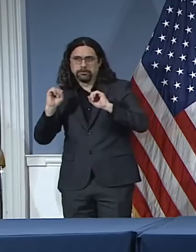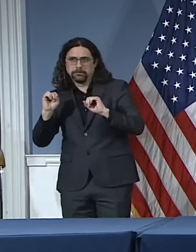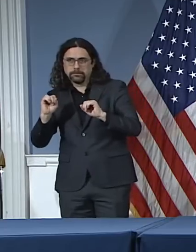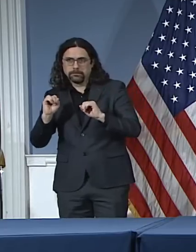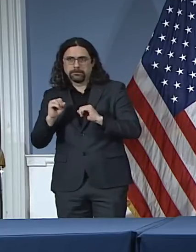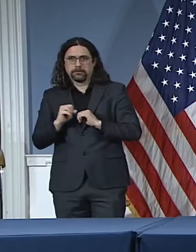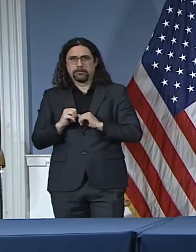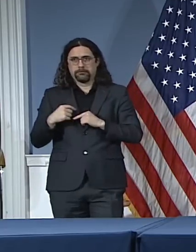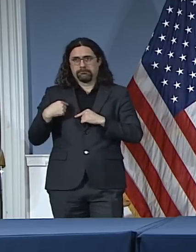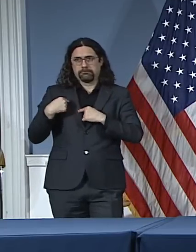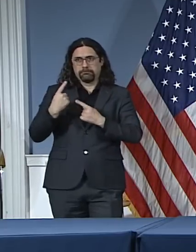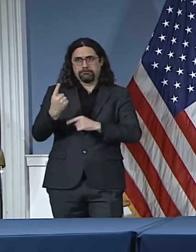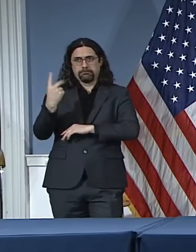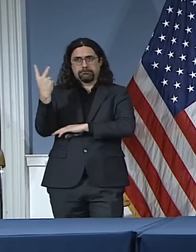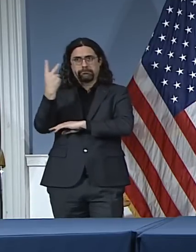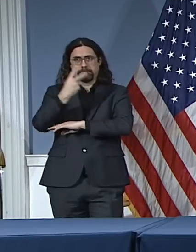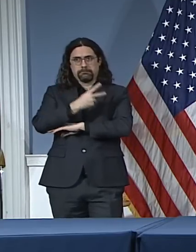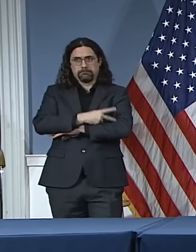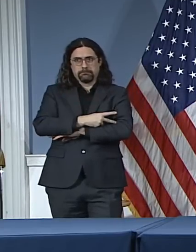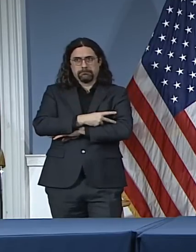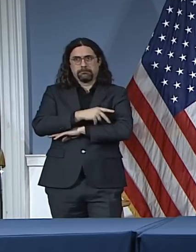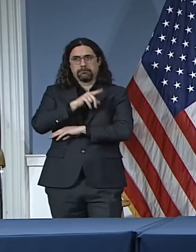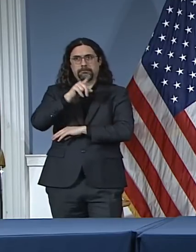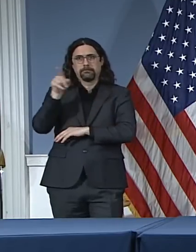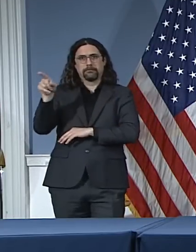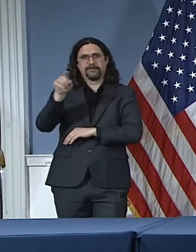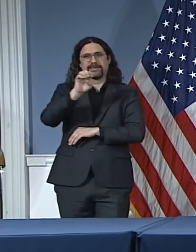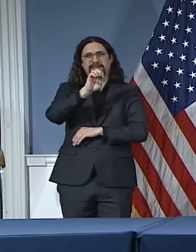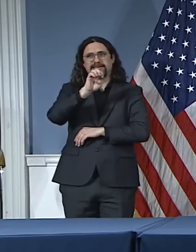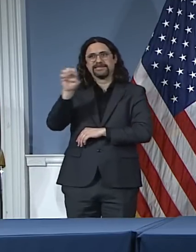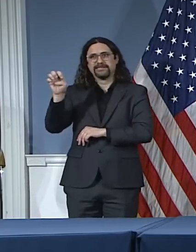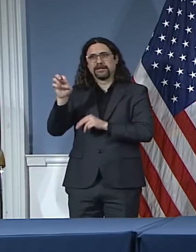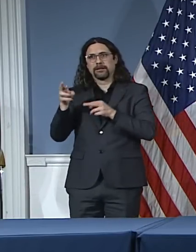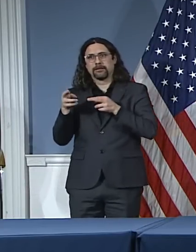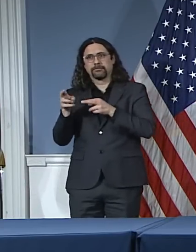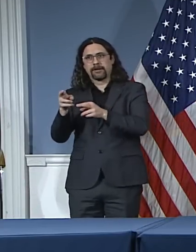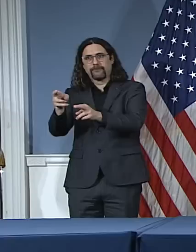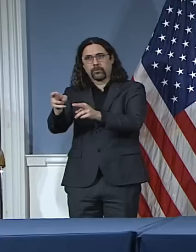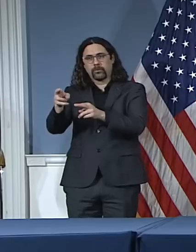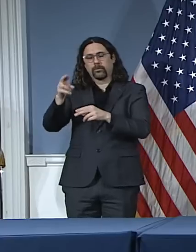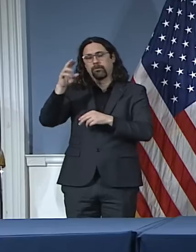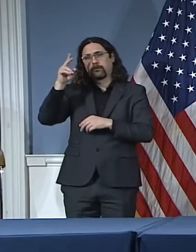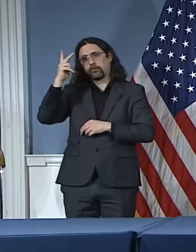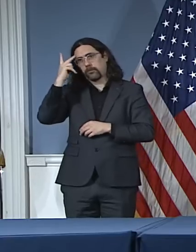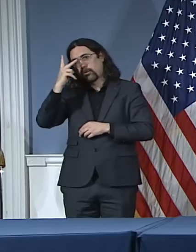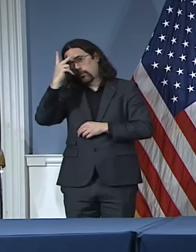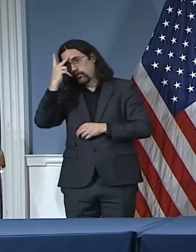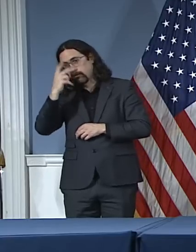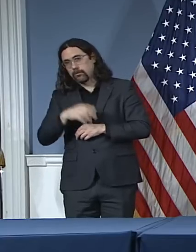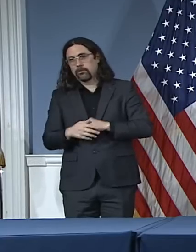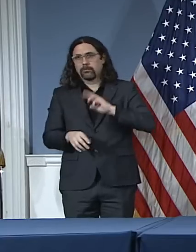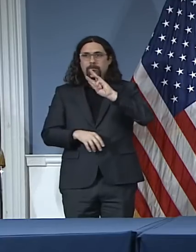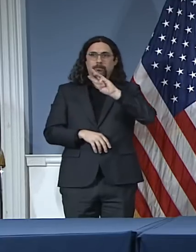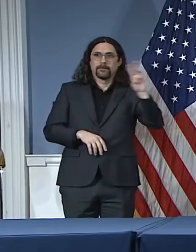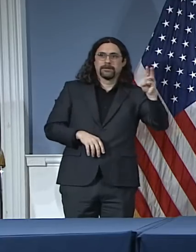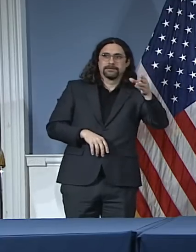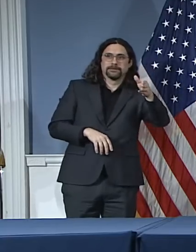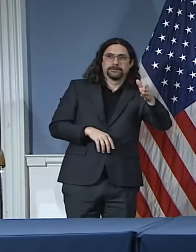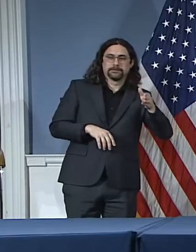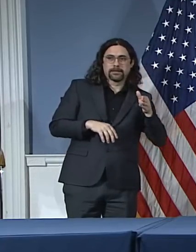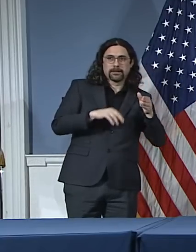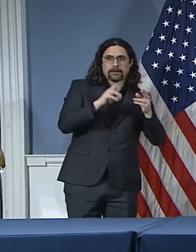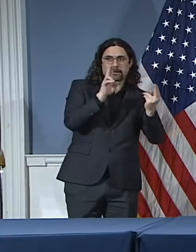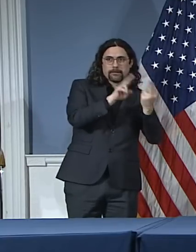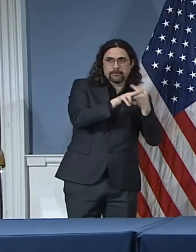Park, the West Side Highway. I personally saw Riverside Park, Central Park. Over 99% of what I saw